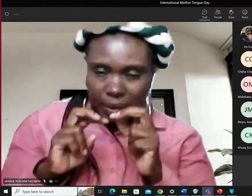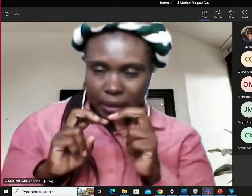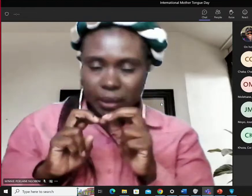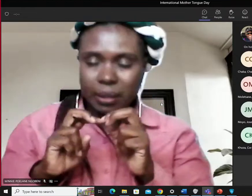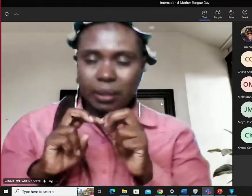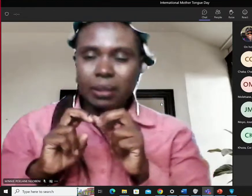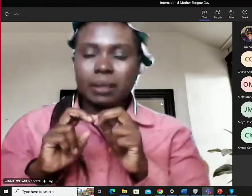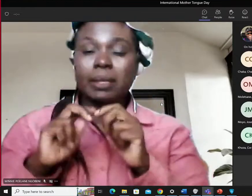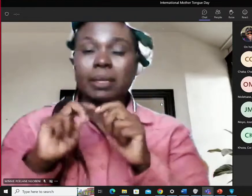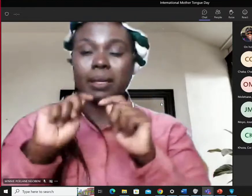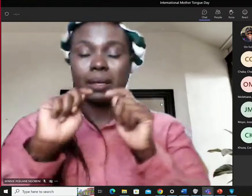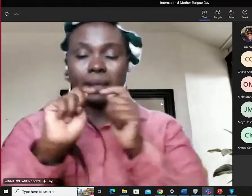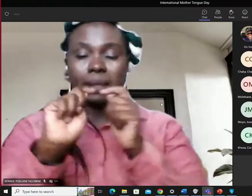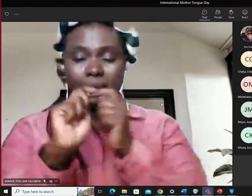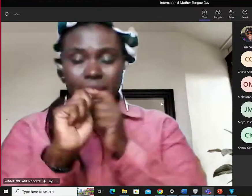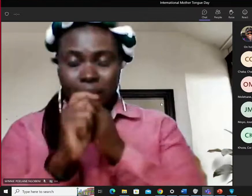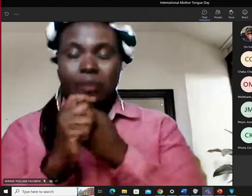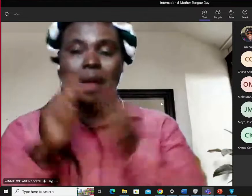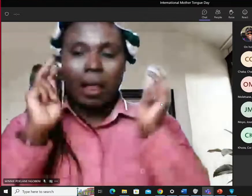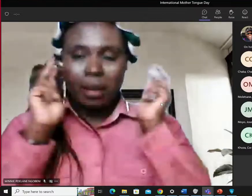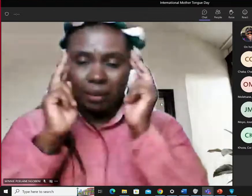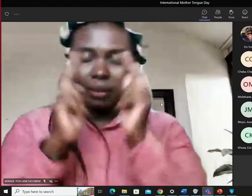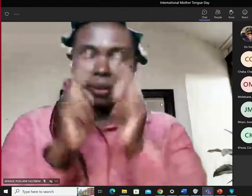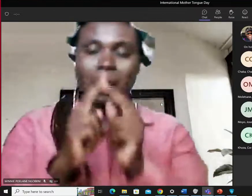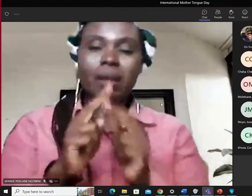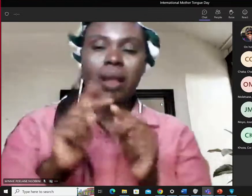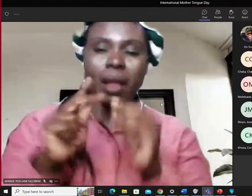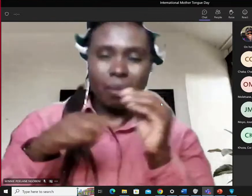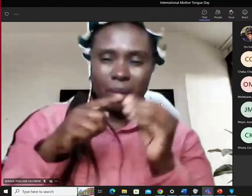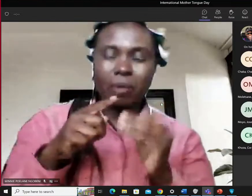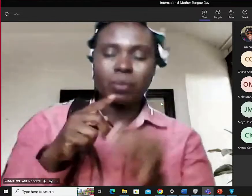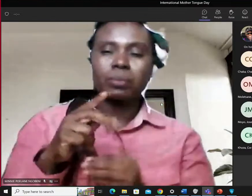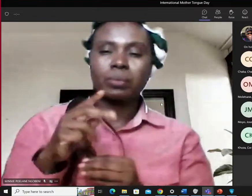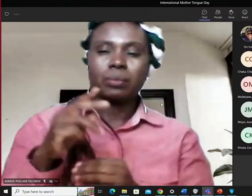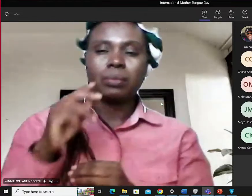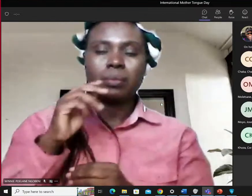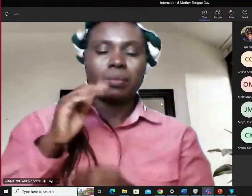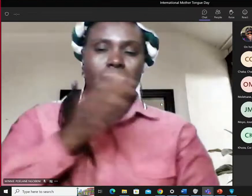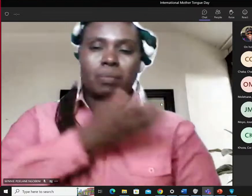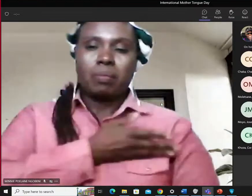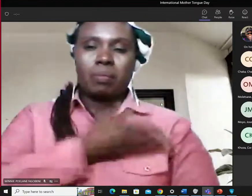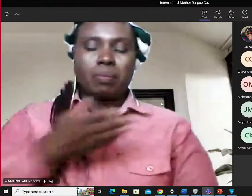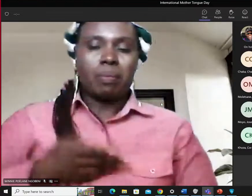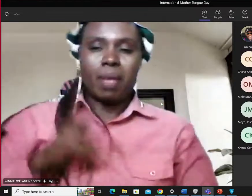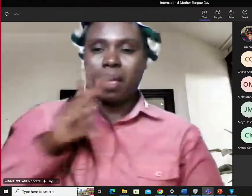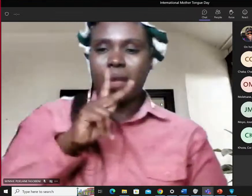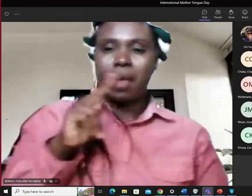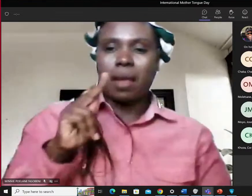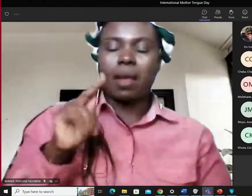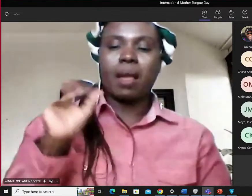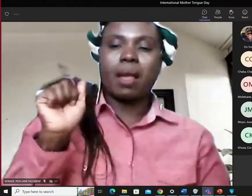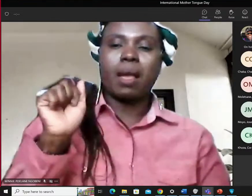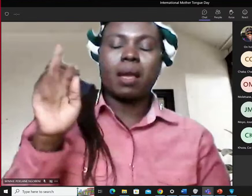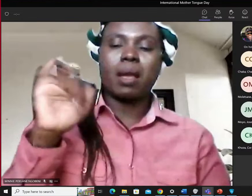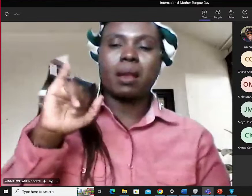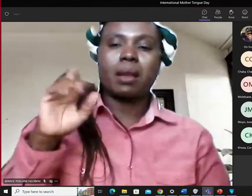that I'm talking about is Mrs. Karina van Aarde. You're welcome.